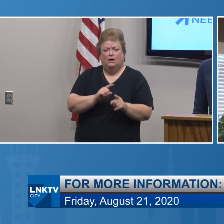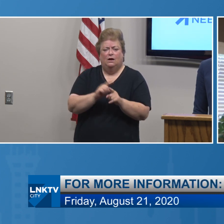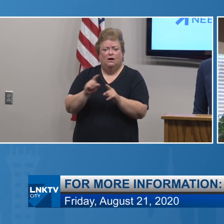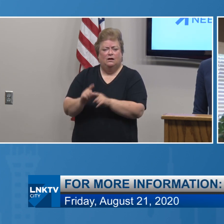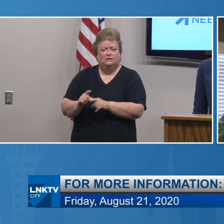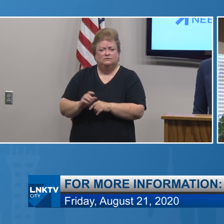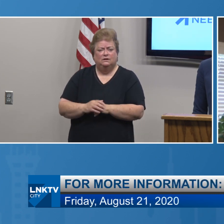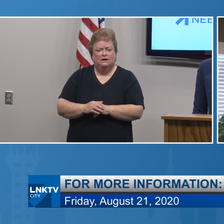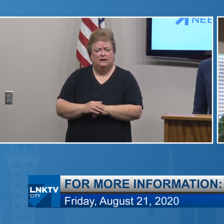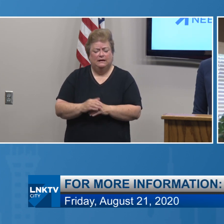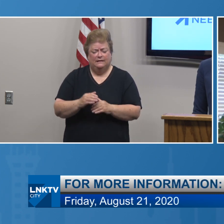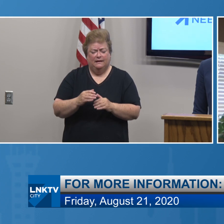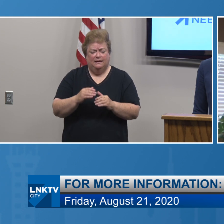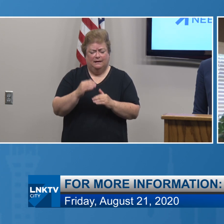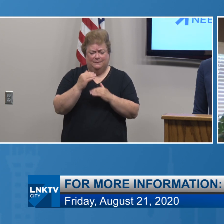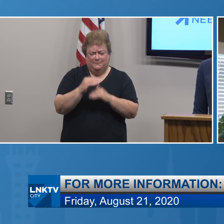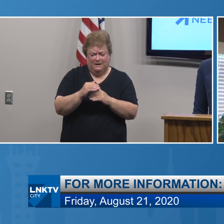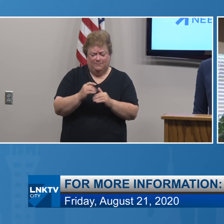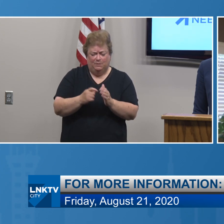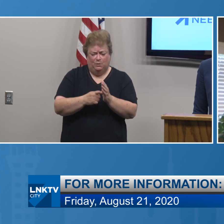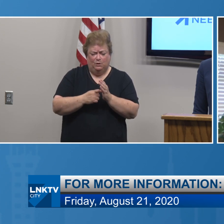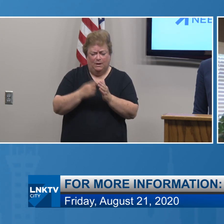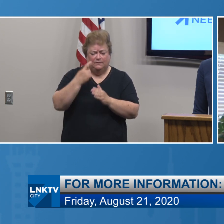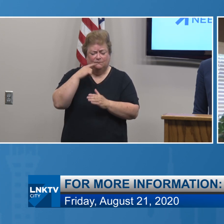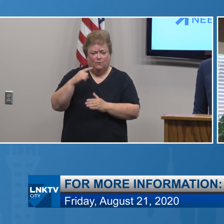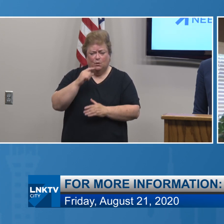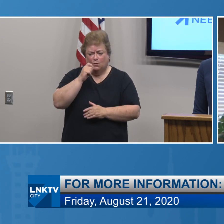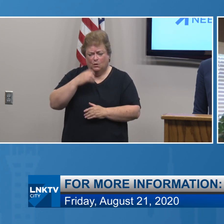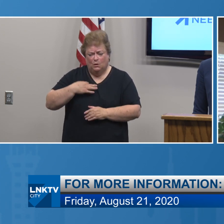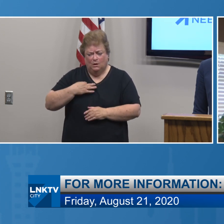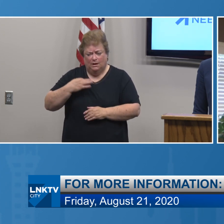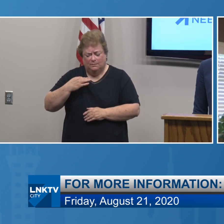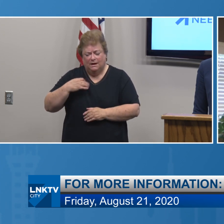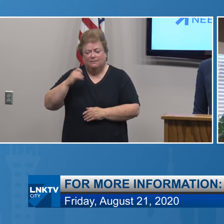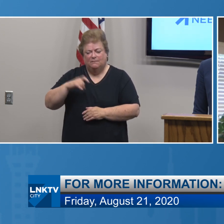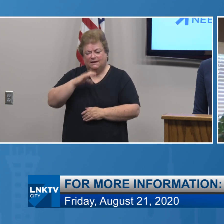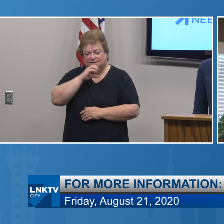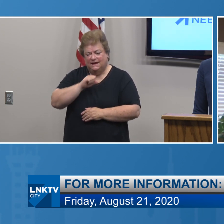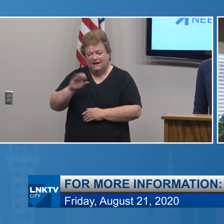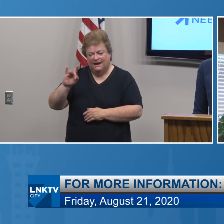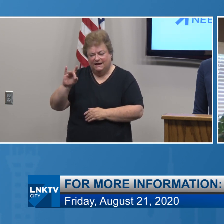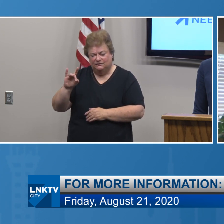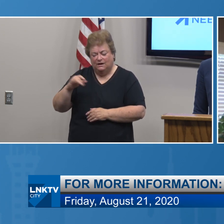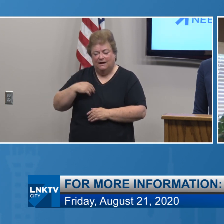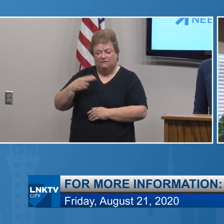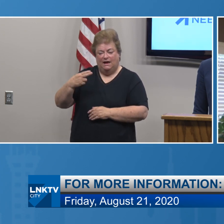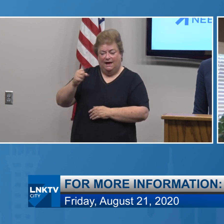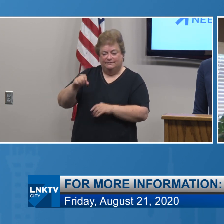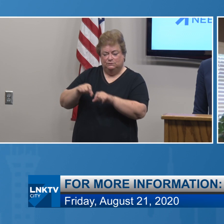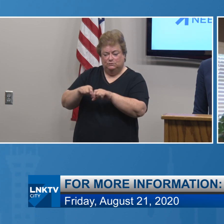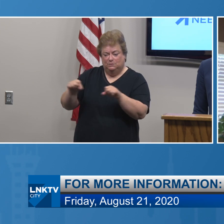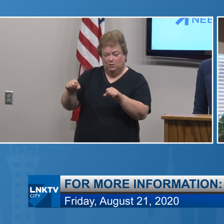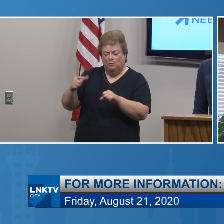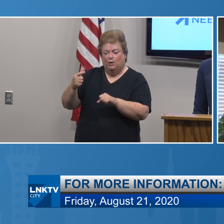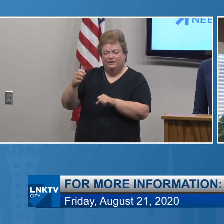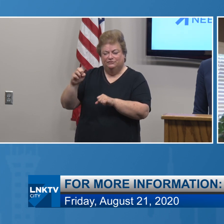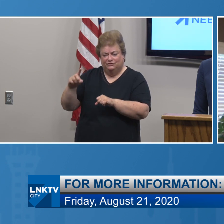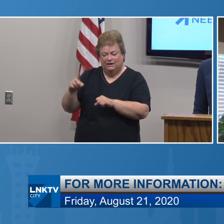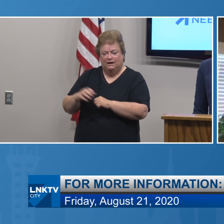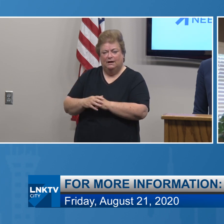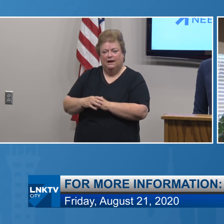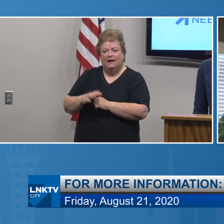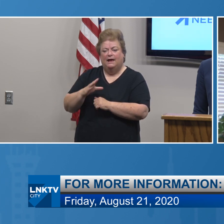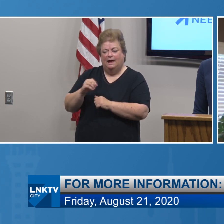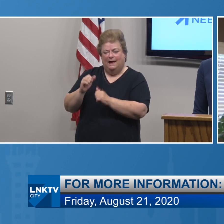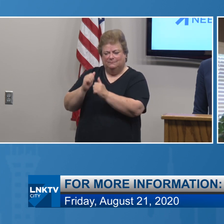Also, the minimum requirements for applicants are you need to be at least 18 years old, have a high school diploma or GED, and pass a